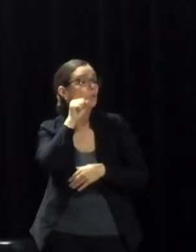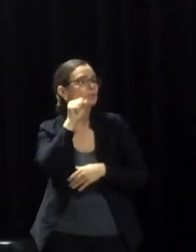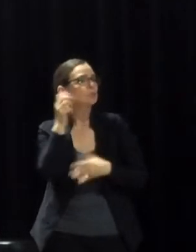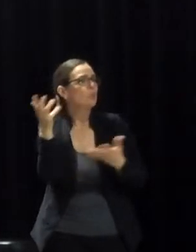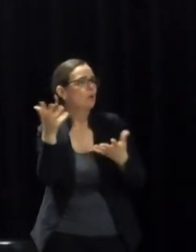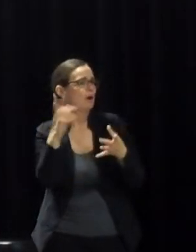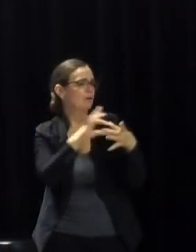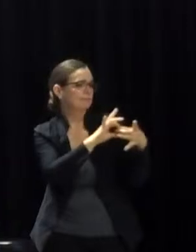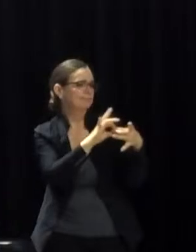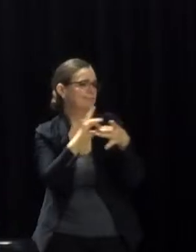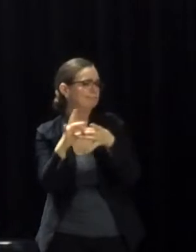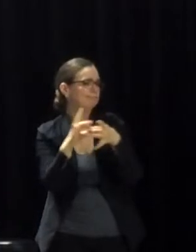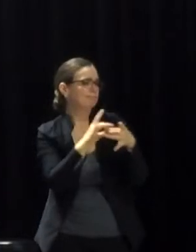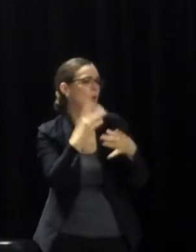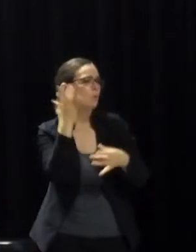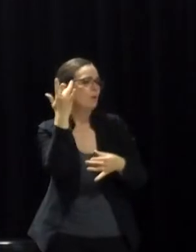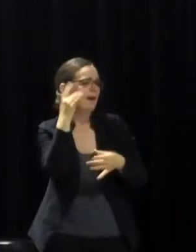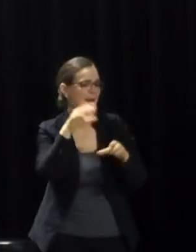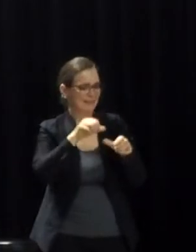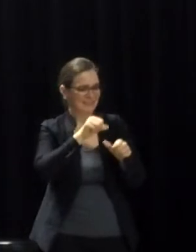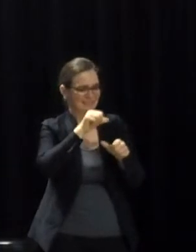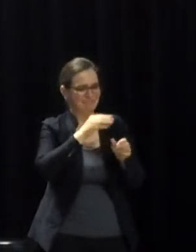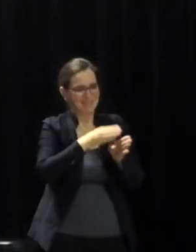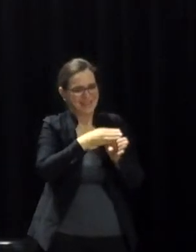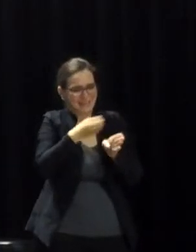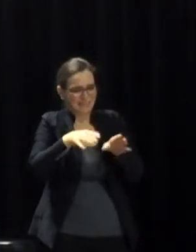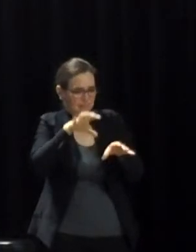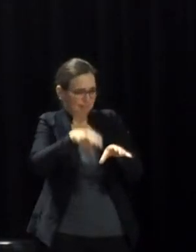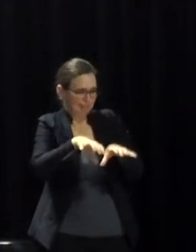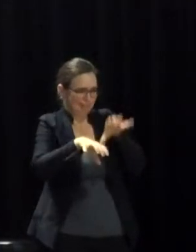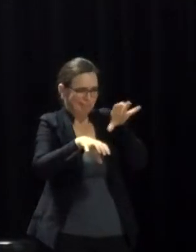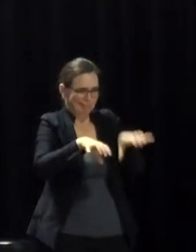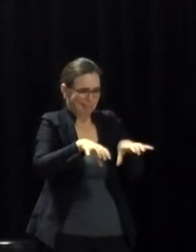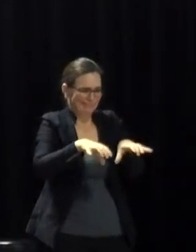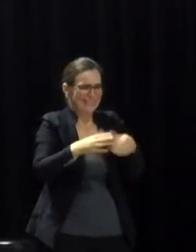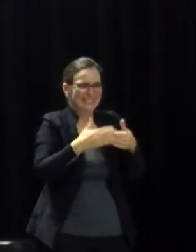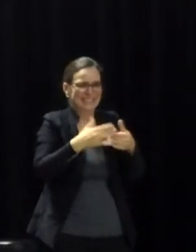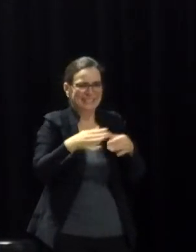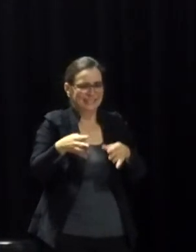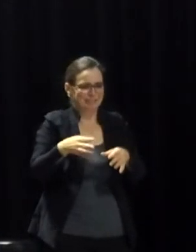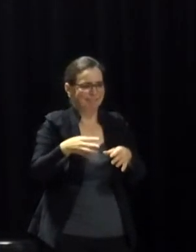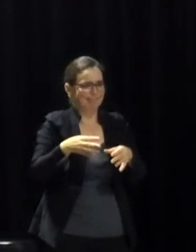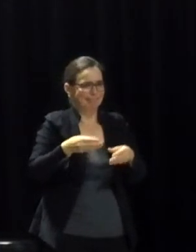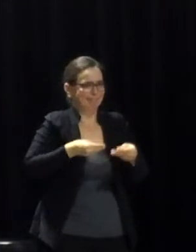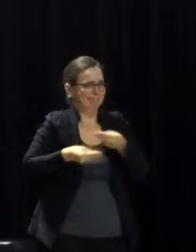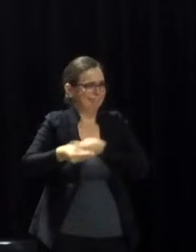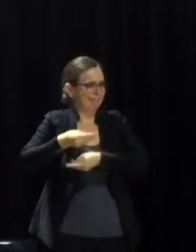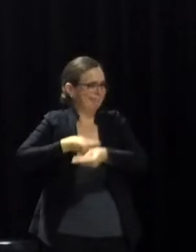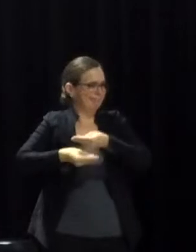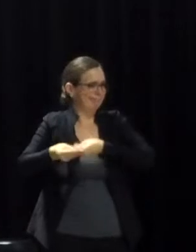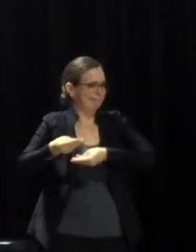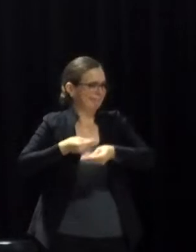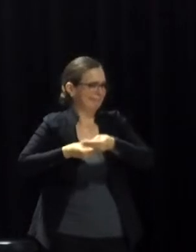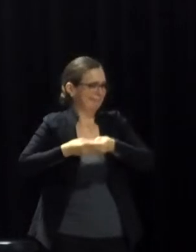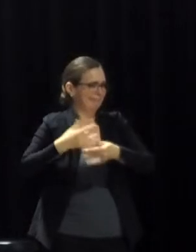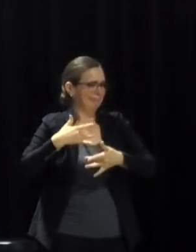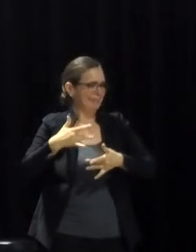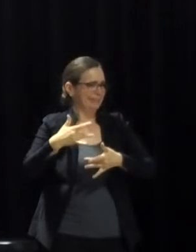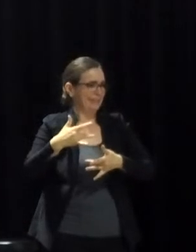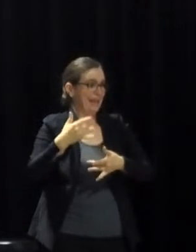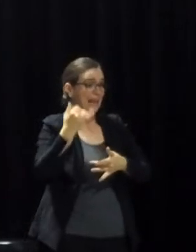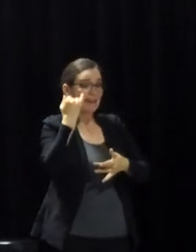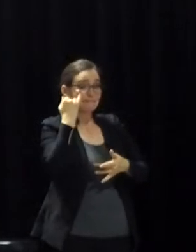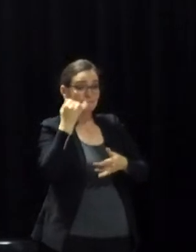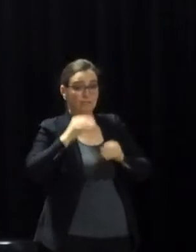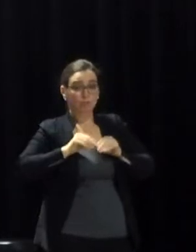are next to each other, because if you go into any shopping, eating places, they are not far from each other. If you look into any, and